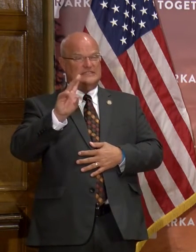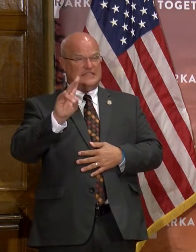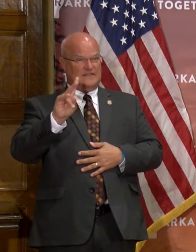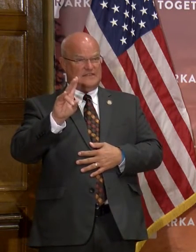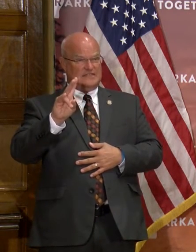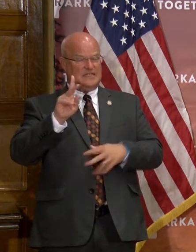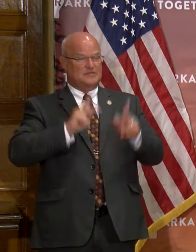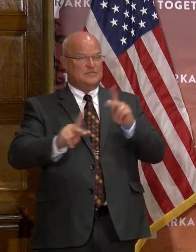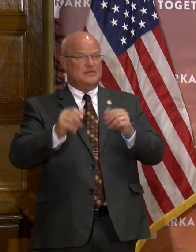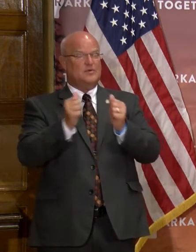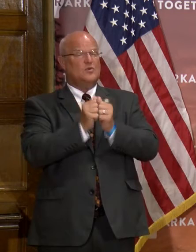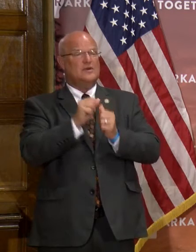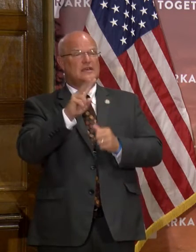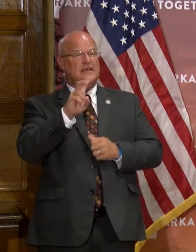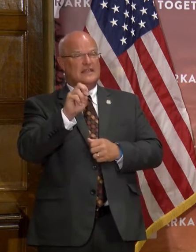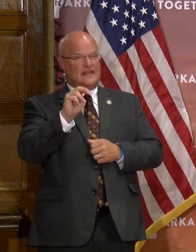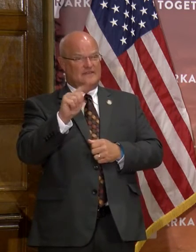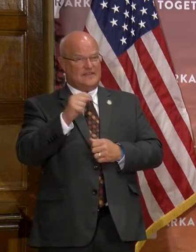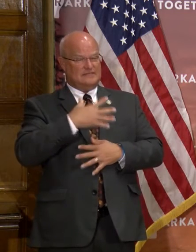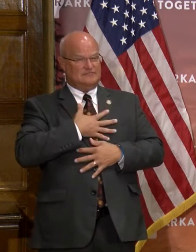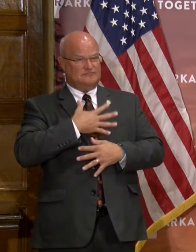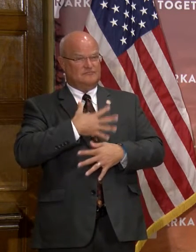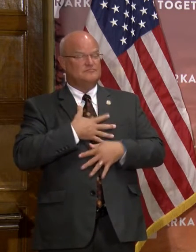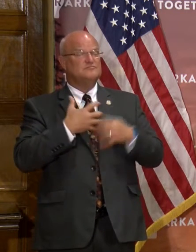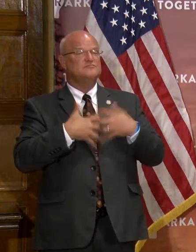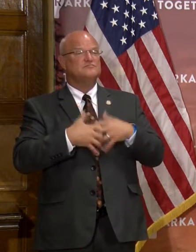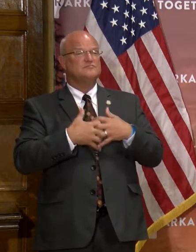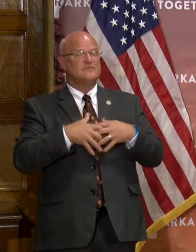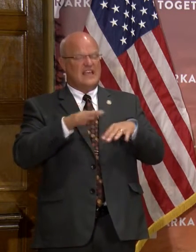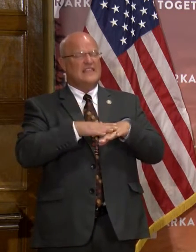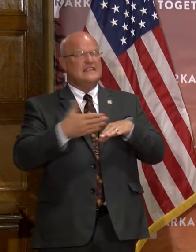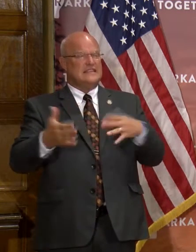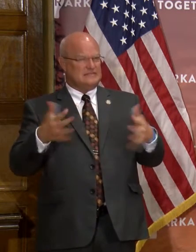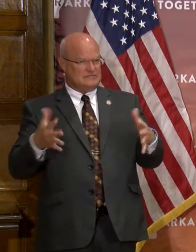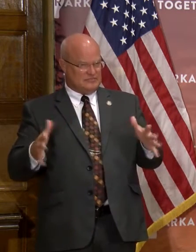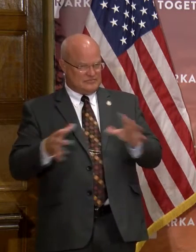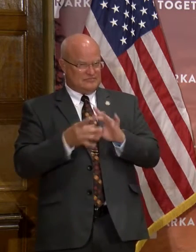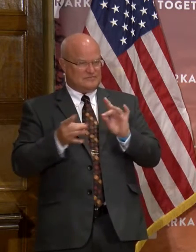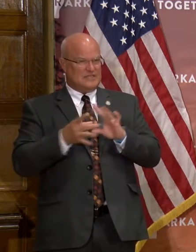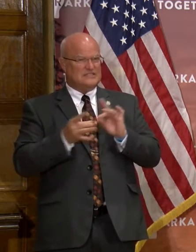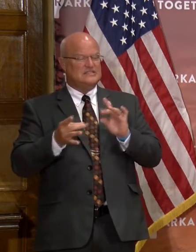117 persons on a ventilator. The deaths have been mentioned already at